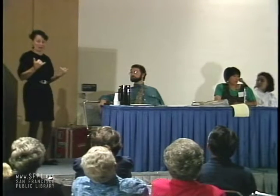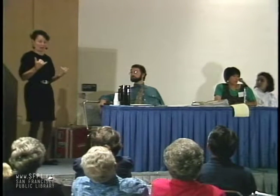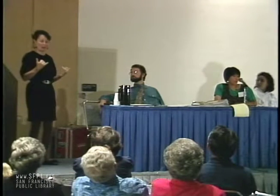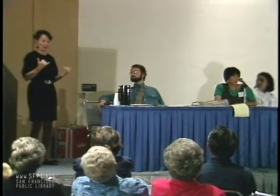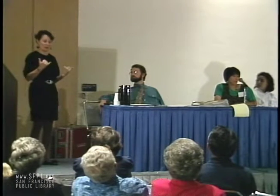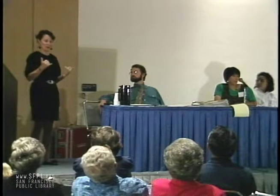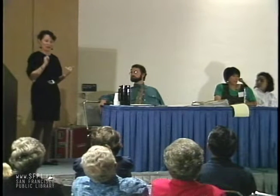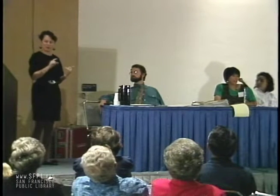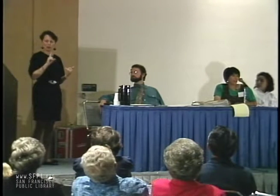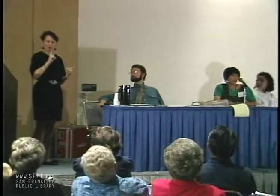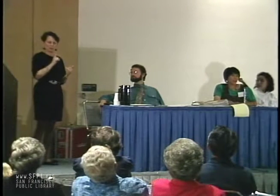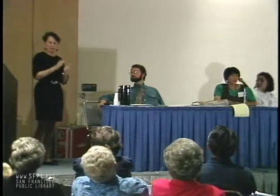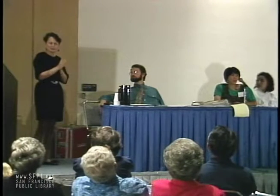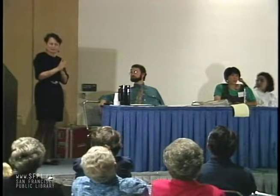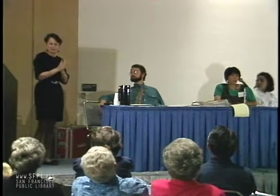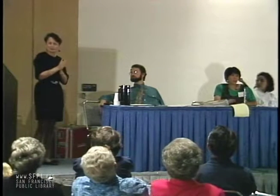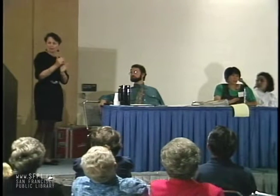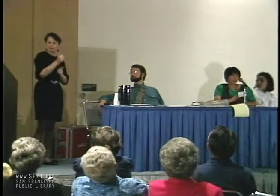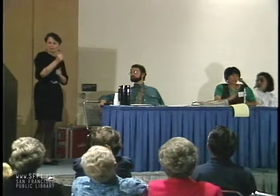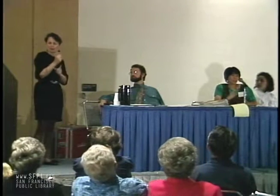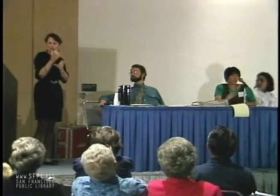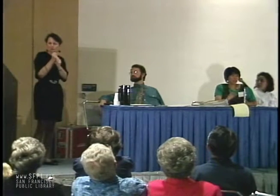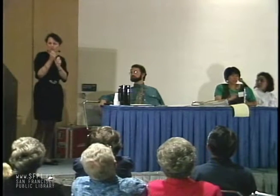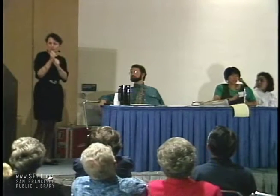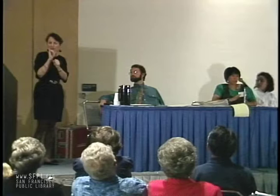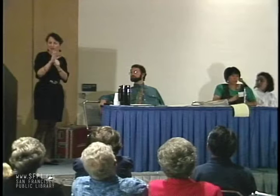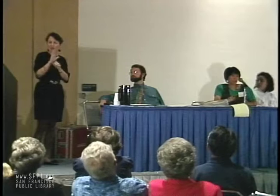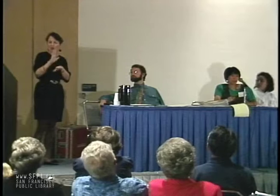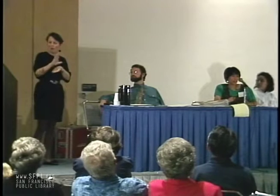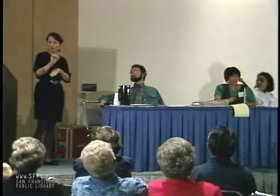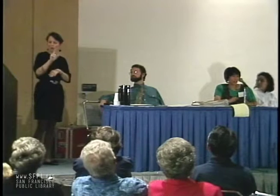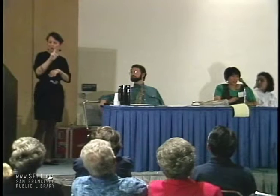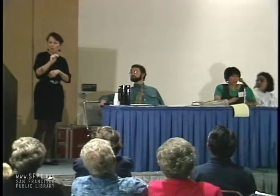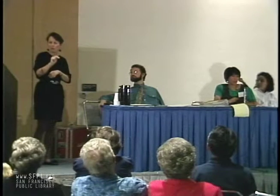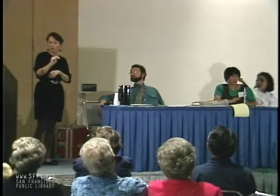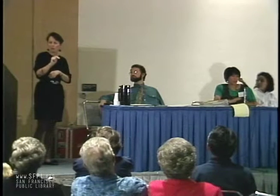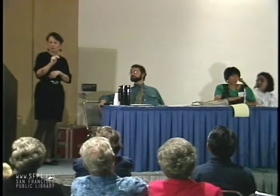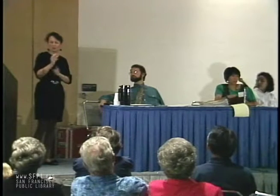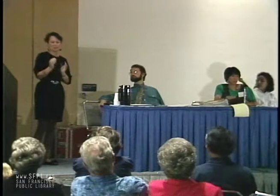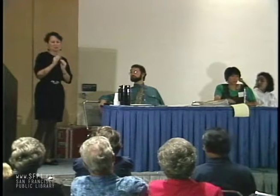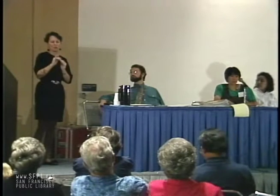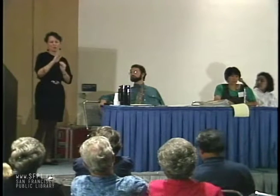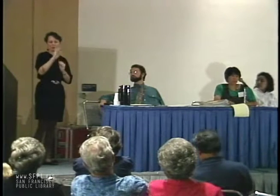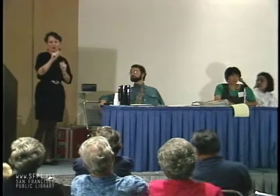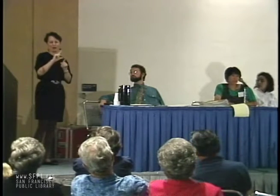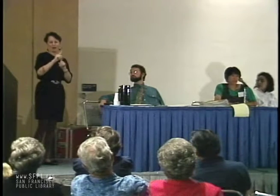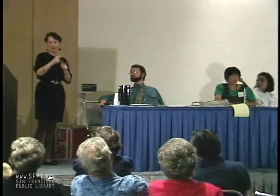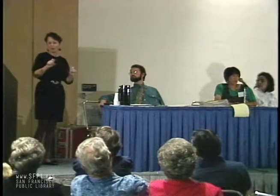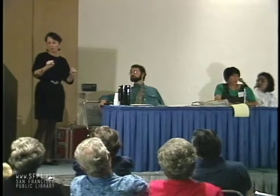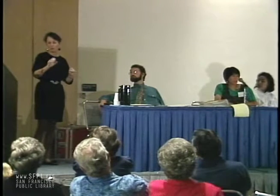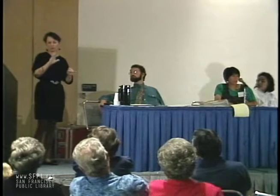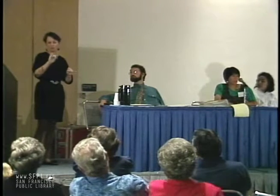own. You know, and for them, then the situation goes beyond bilingual, bicultural. We're talking about